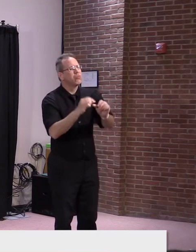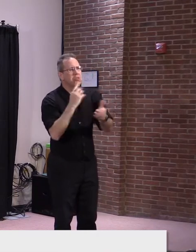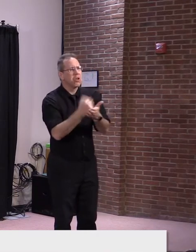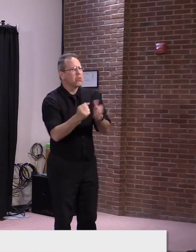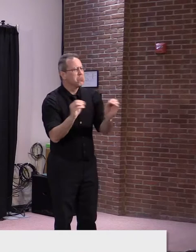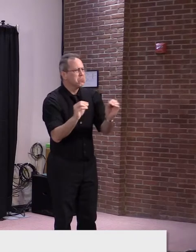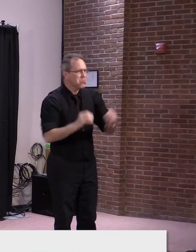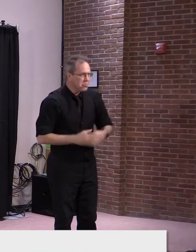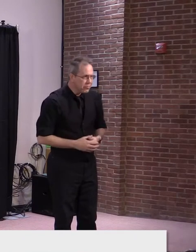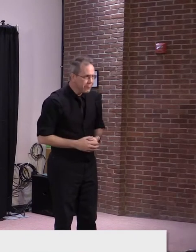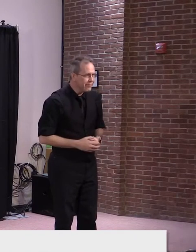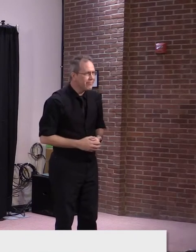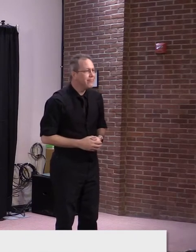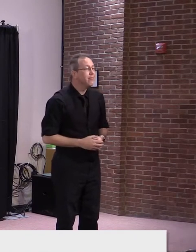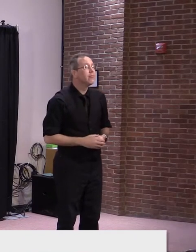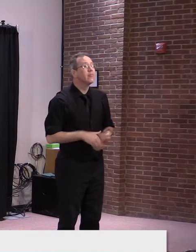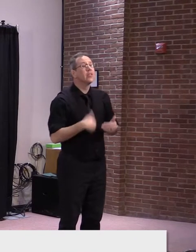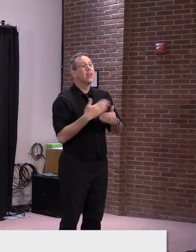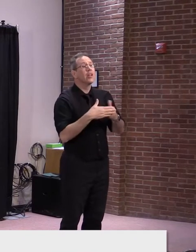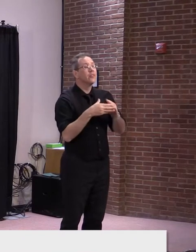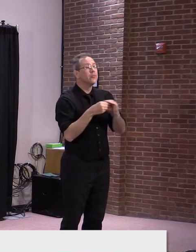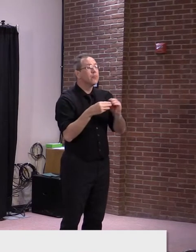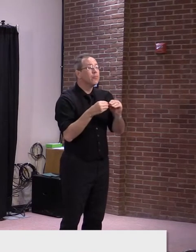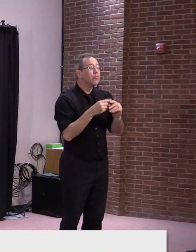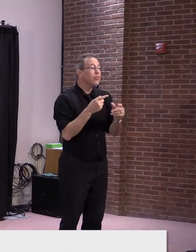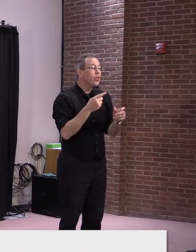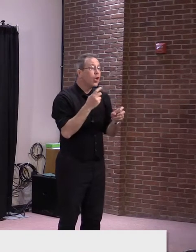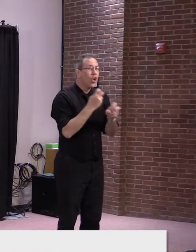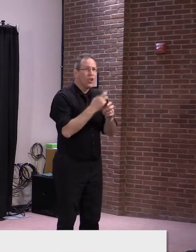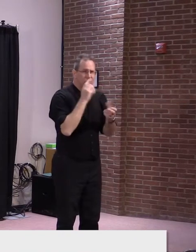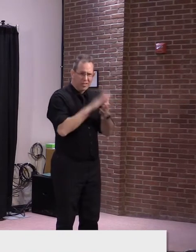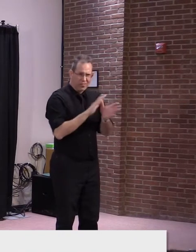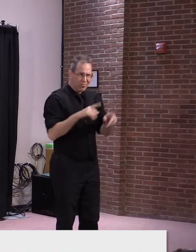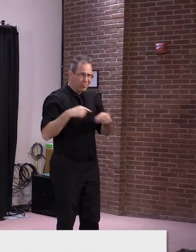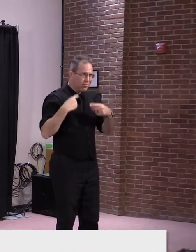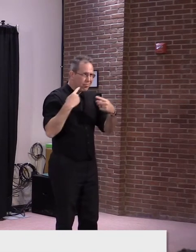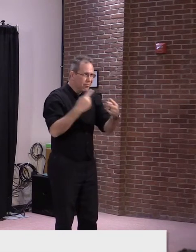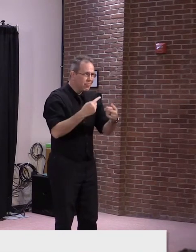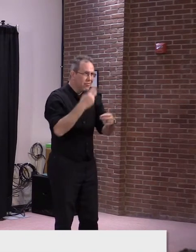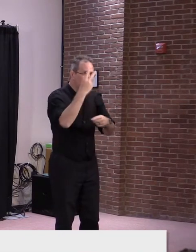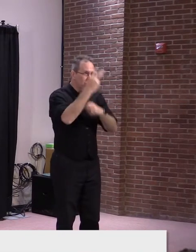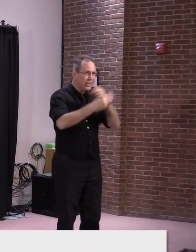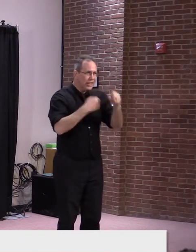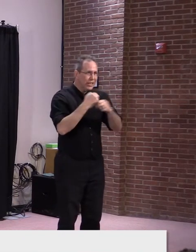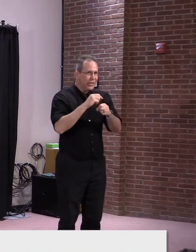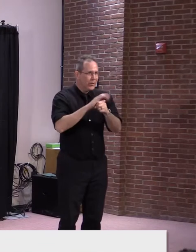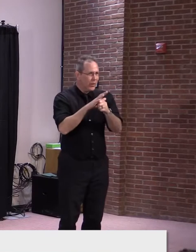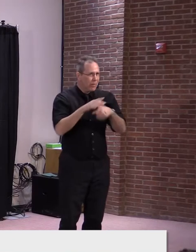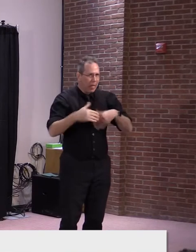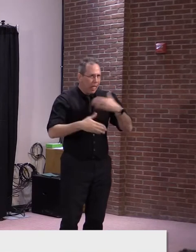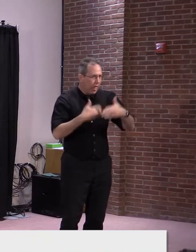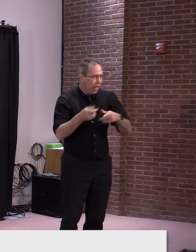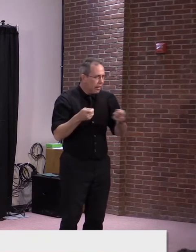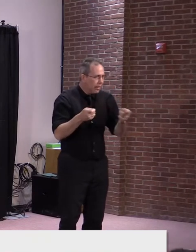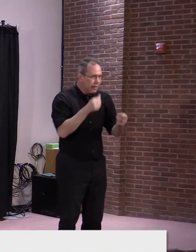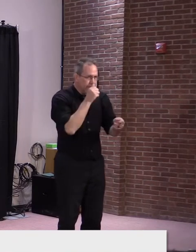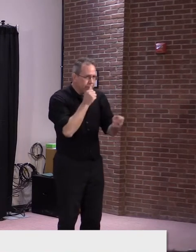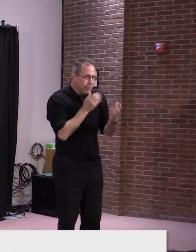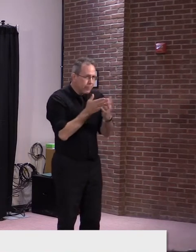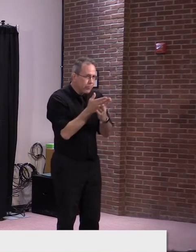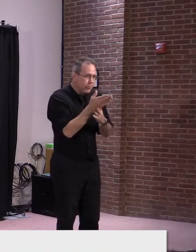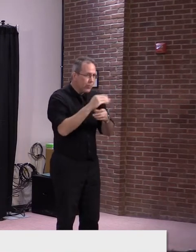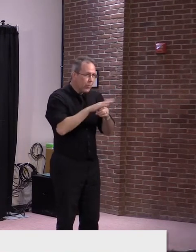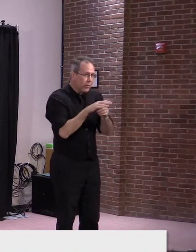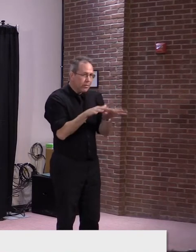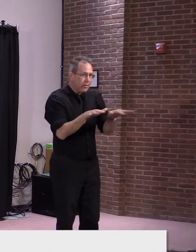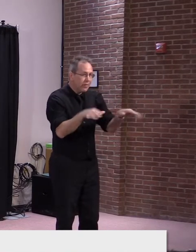Next, I know it's hard to believe, but this past week marked the 2-year anniversary of the pandemic in Vermont. It